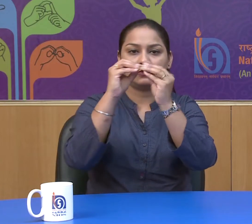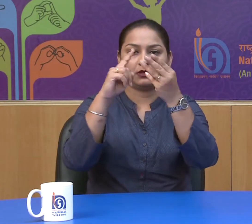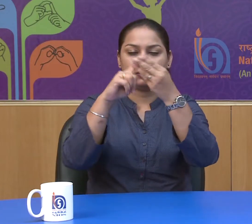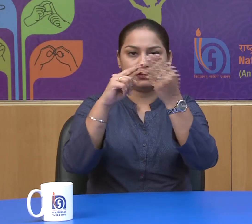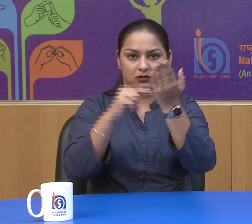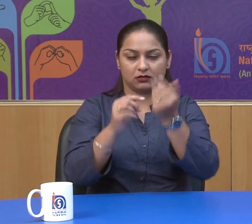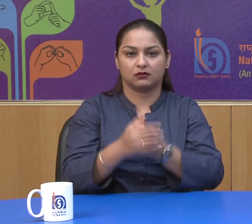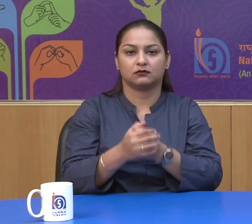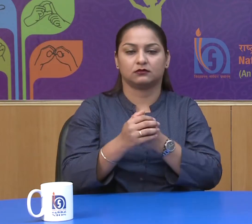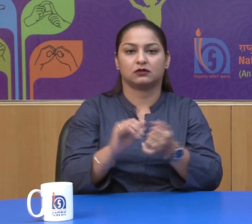Singapore,